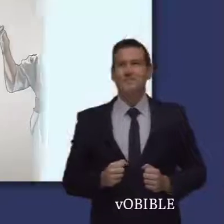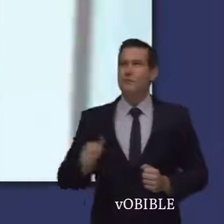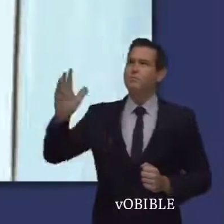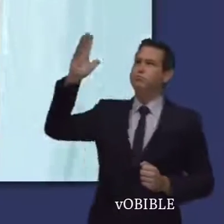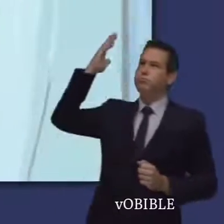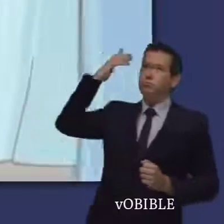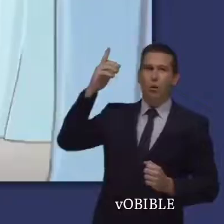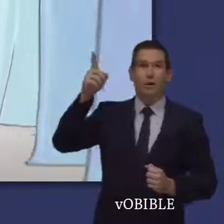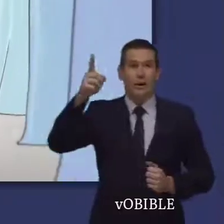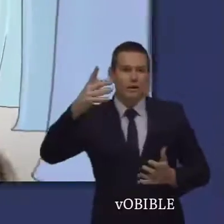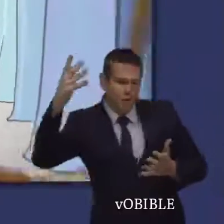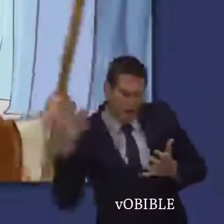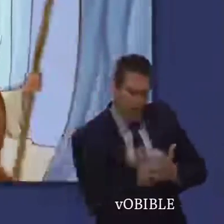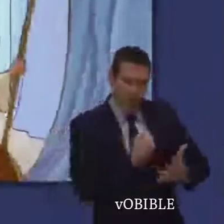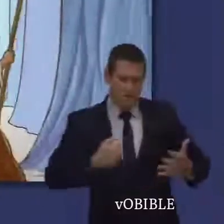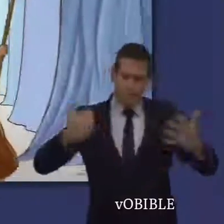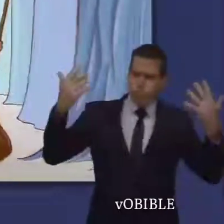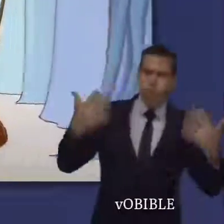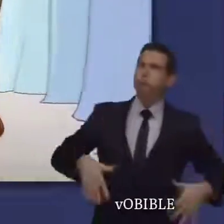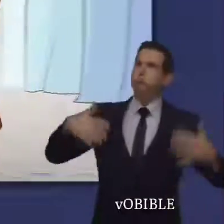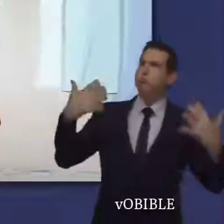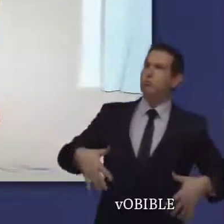Many Psalms praise Jehovah for His saving acts.